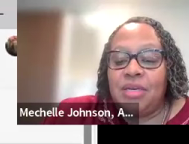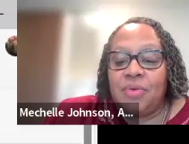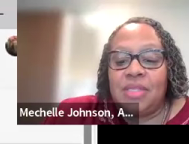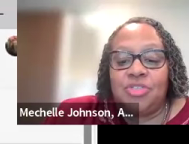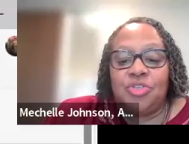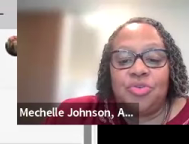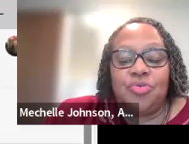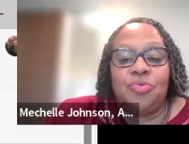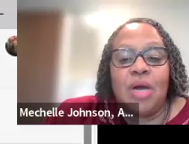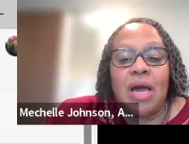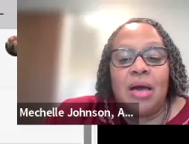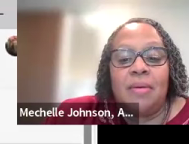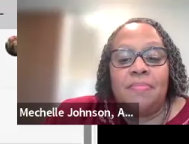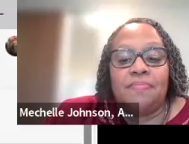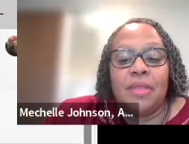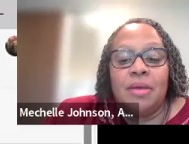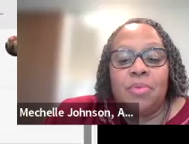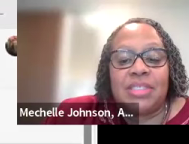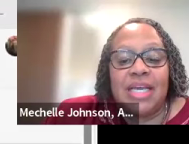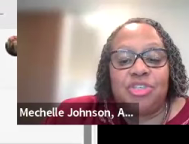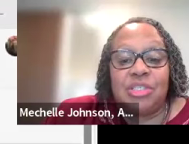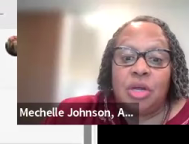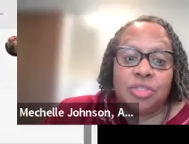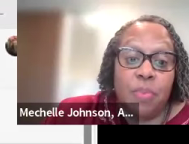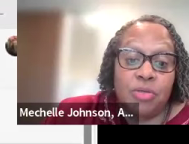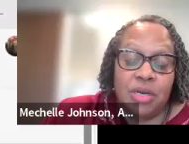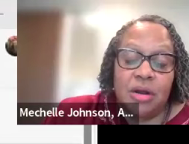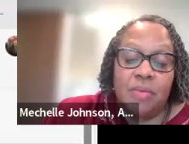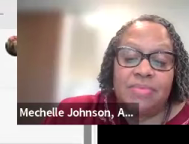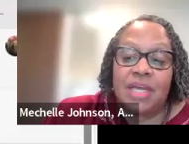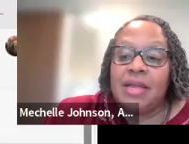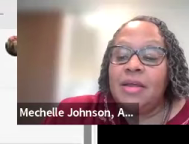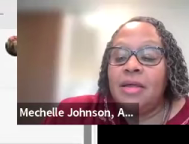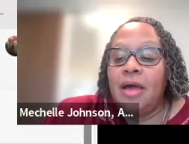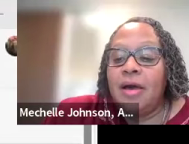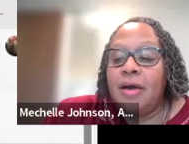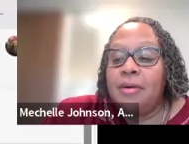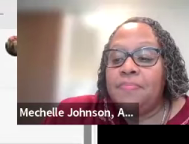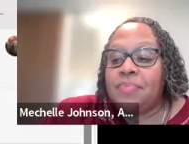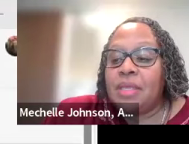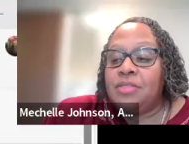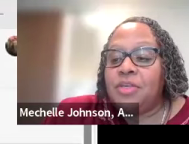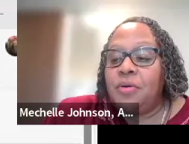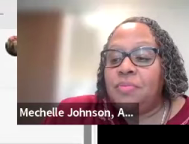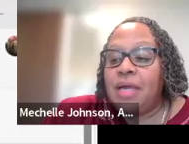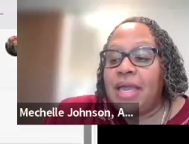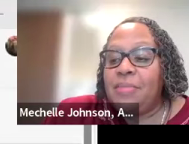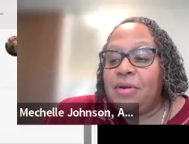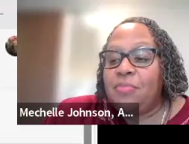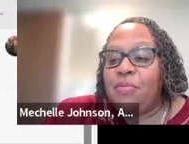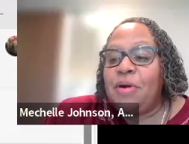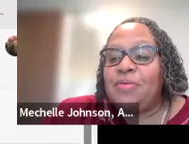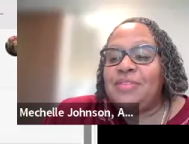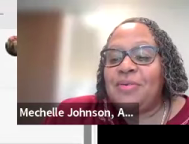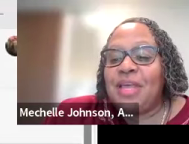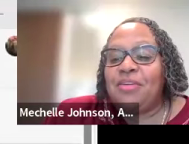data associated with these two presentations is also posted on our website. So again,